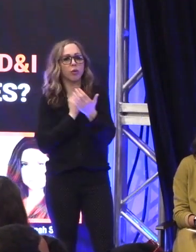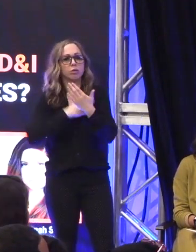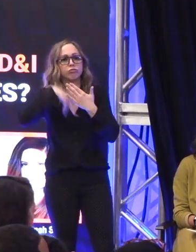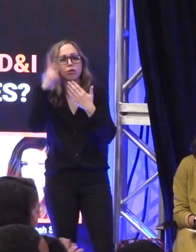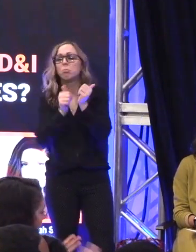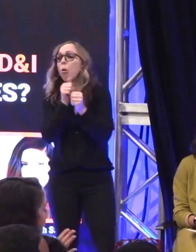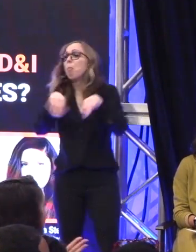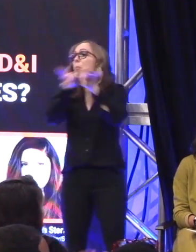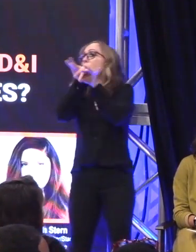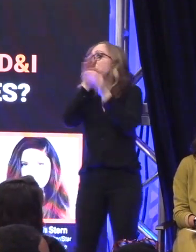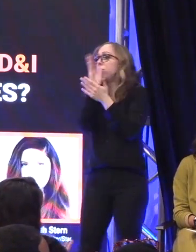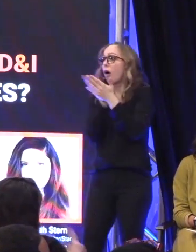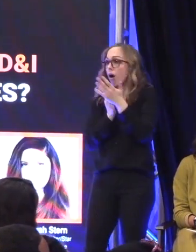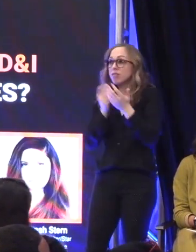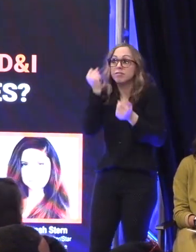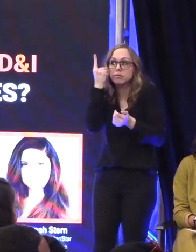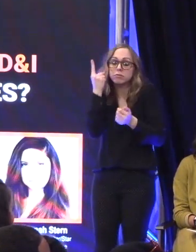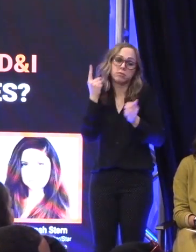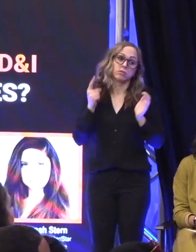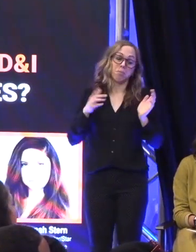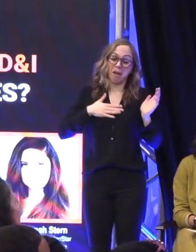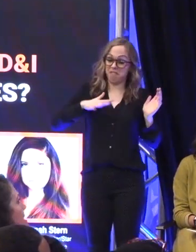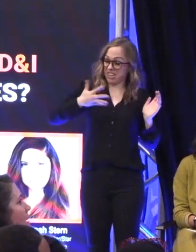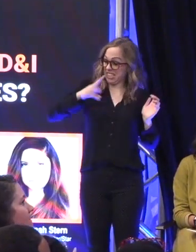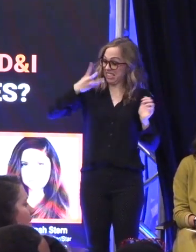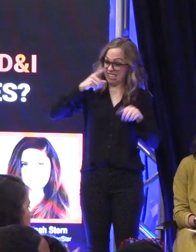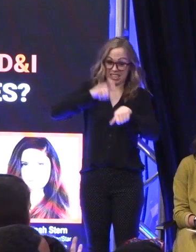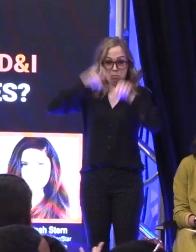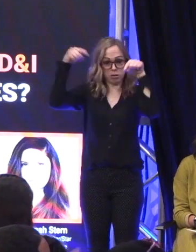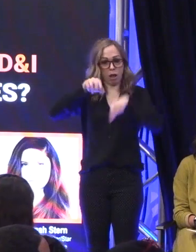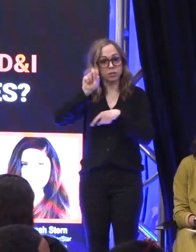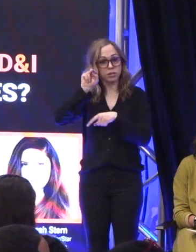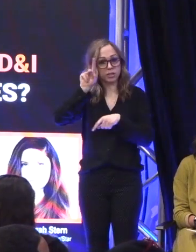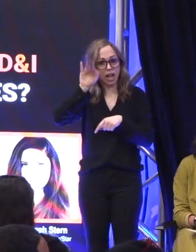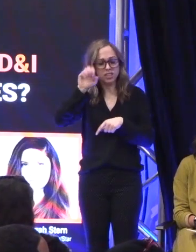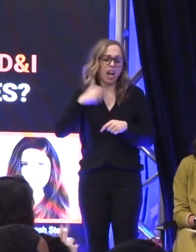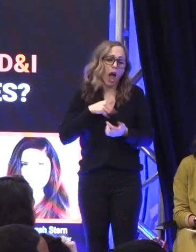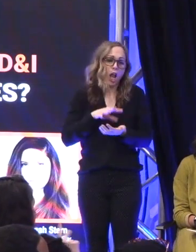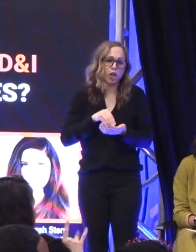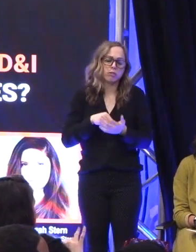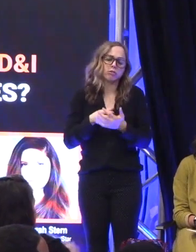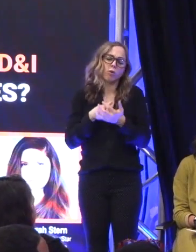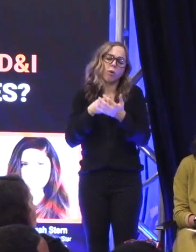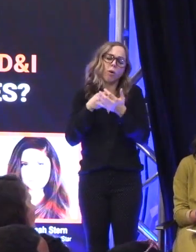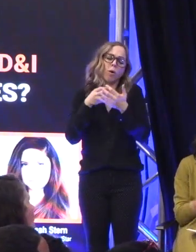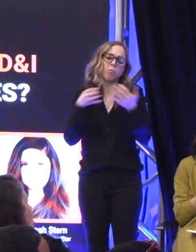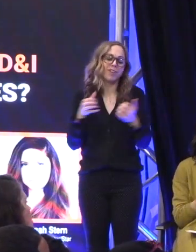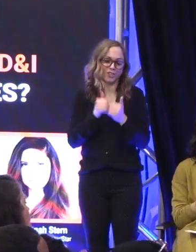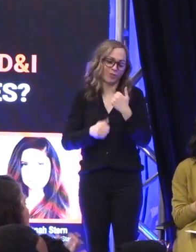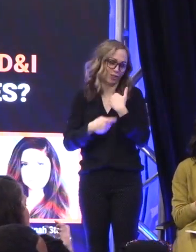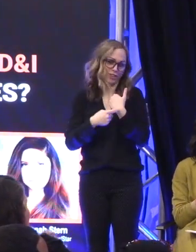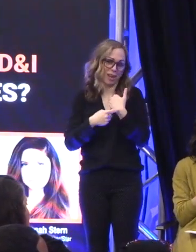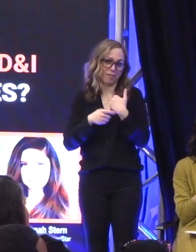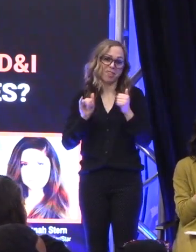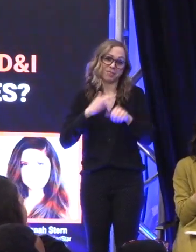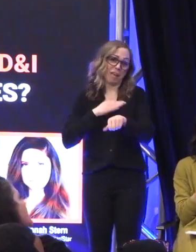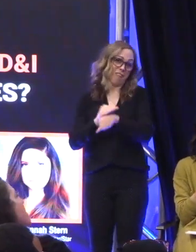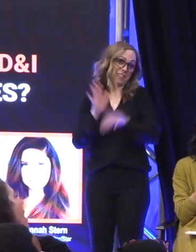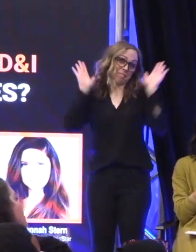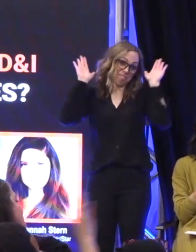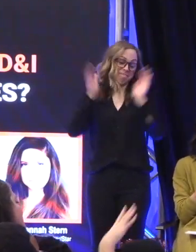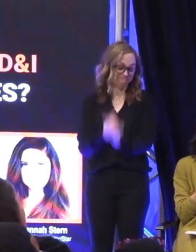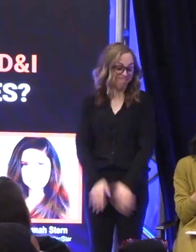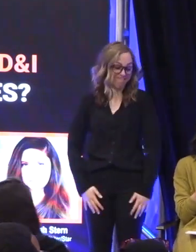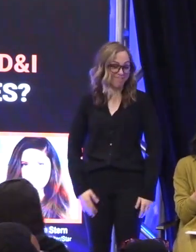most important to me, because I came to, this is my, what, fifth or sixth time at Sundance. I learned so much every time. And that's my advice to everybody. Thank